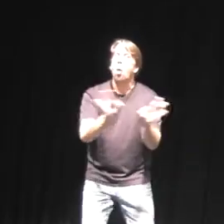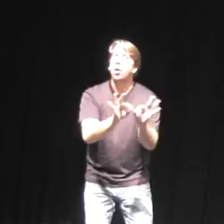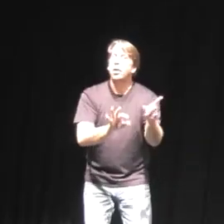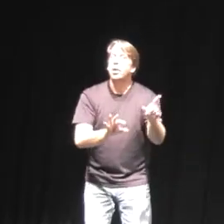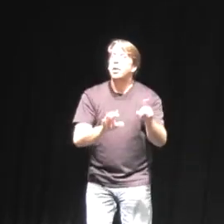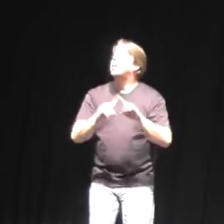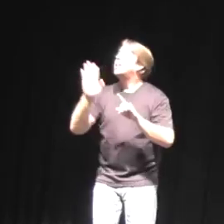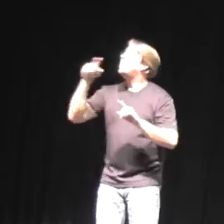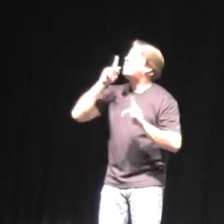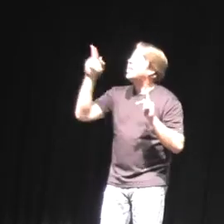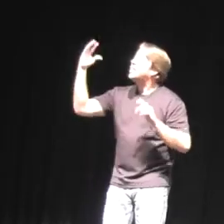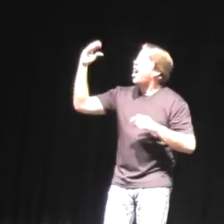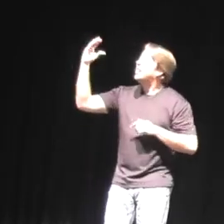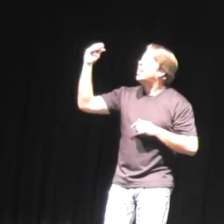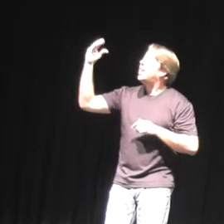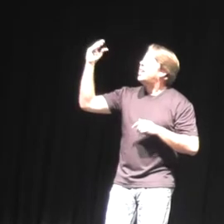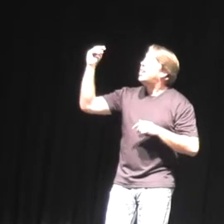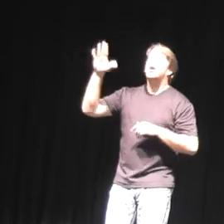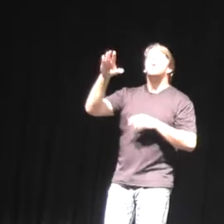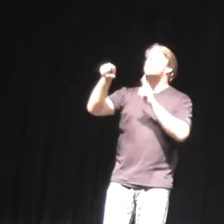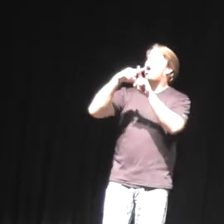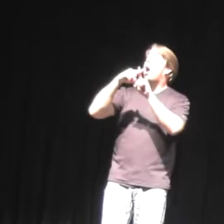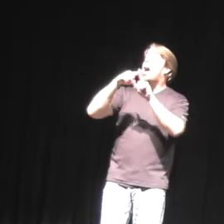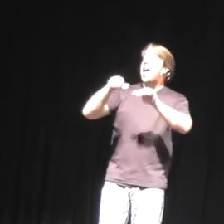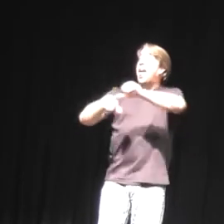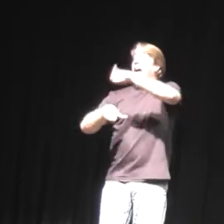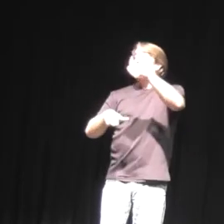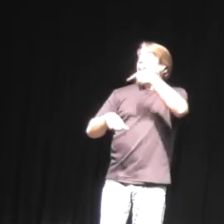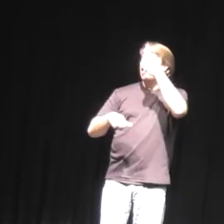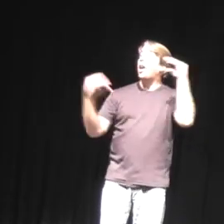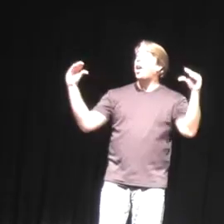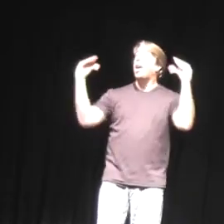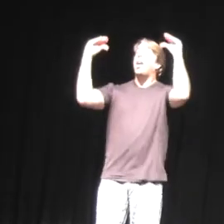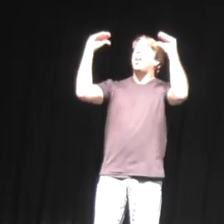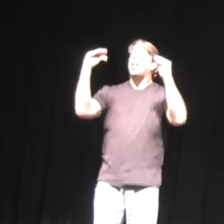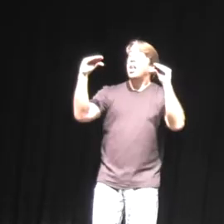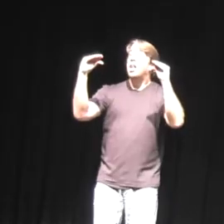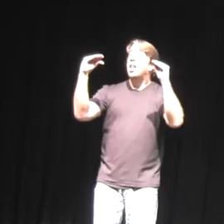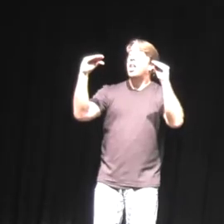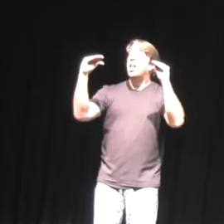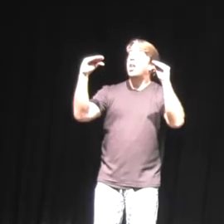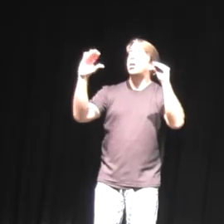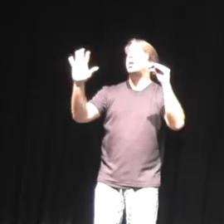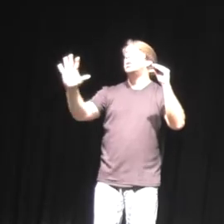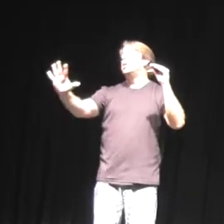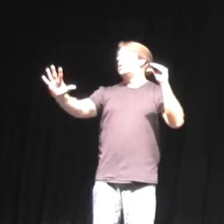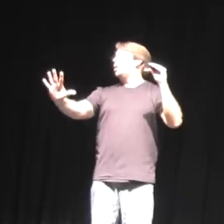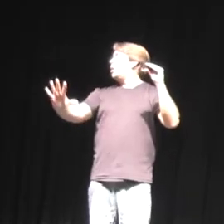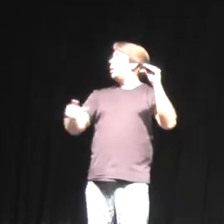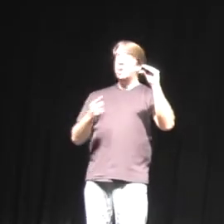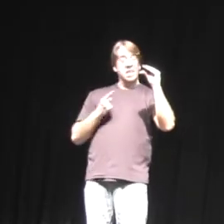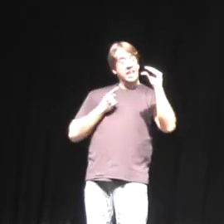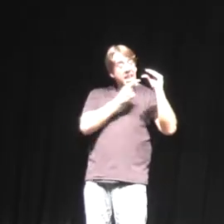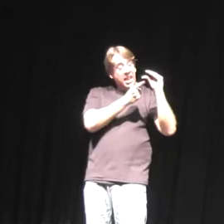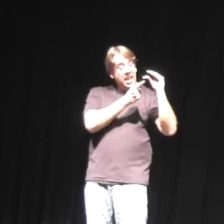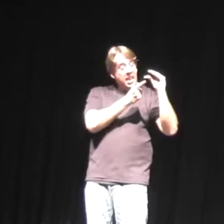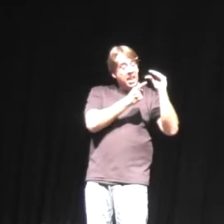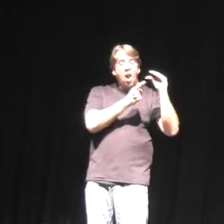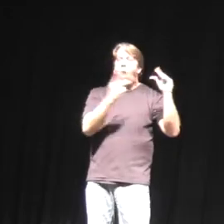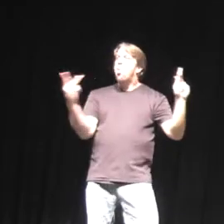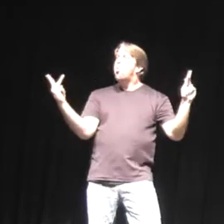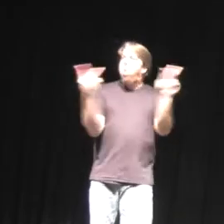hearing people, and if there's a second person involved, a hearing person involved in the conversation, I promise you, they are contributing nothing